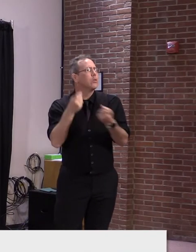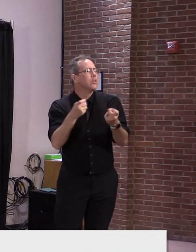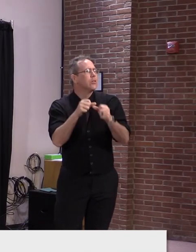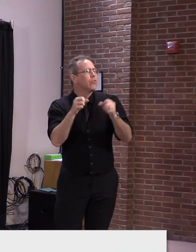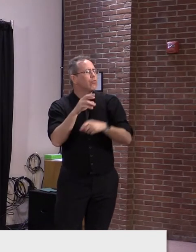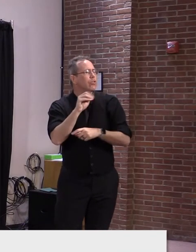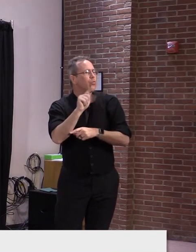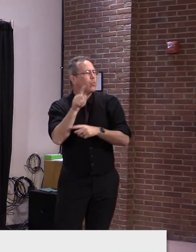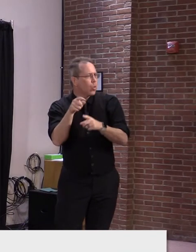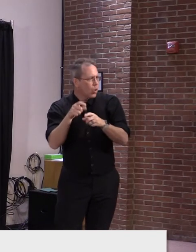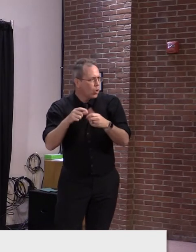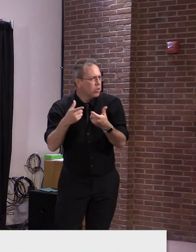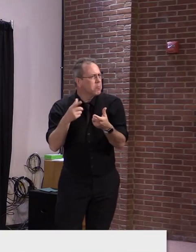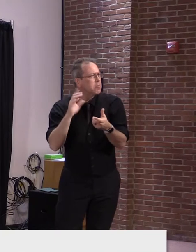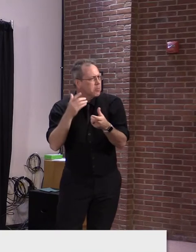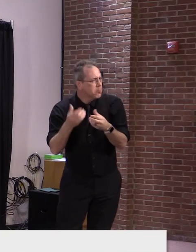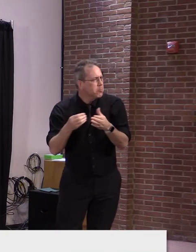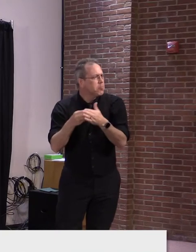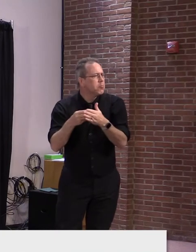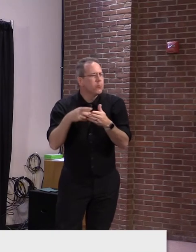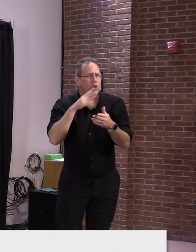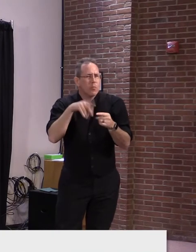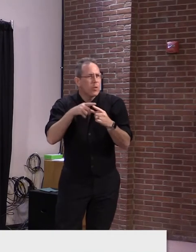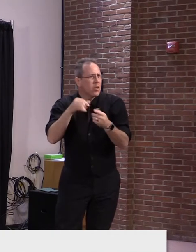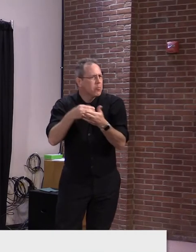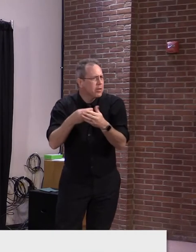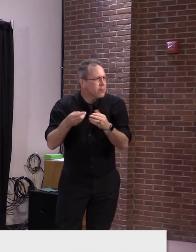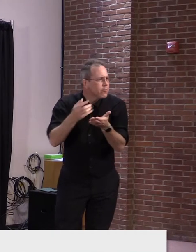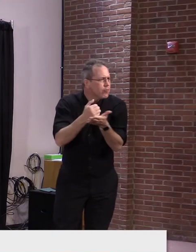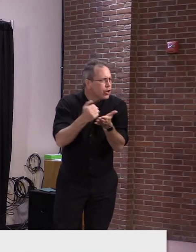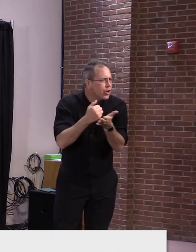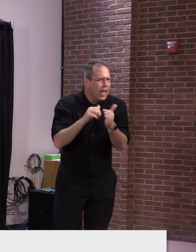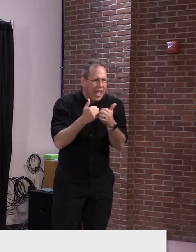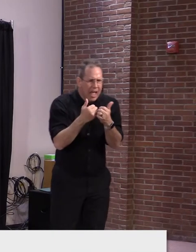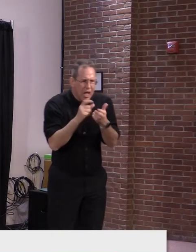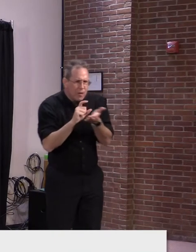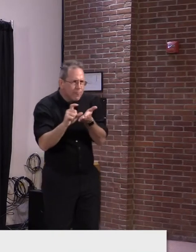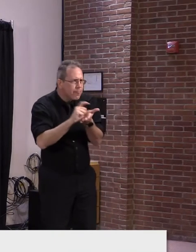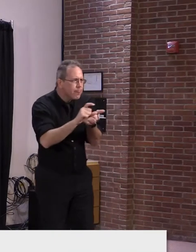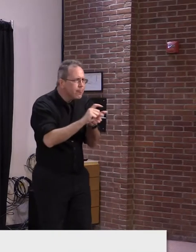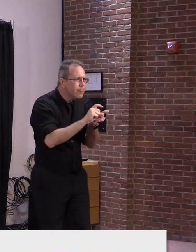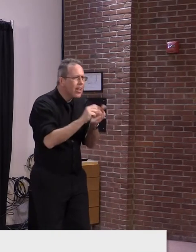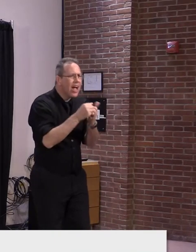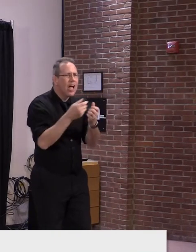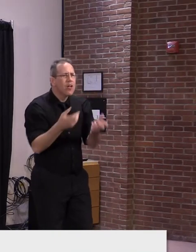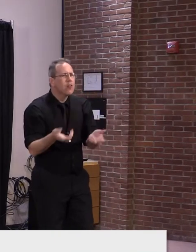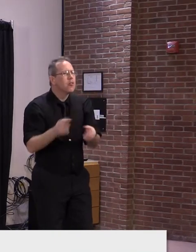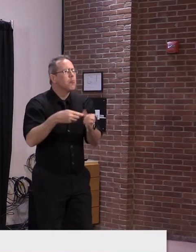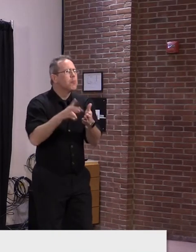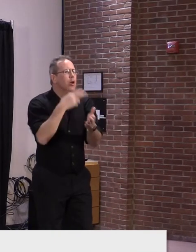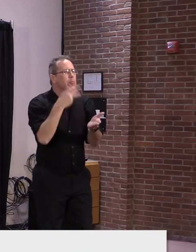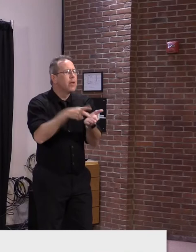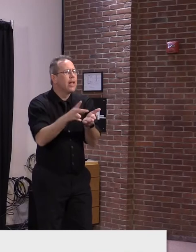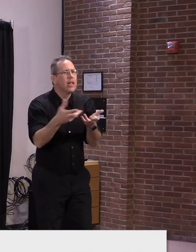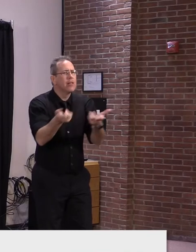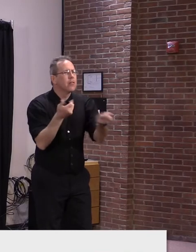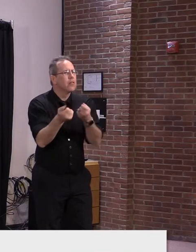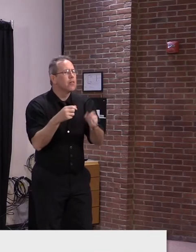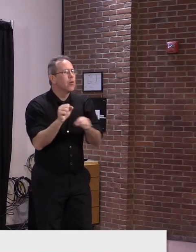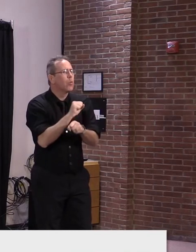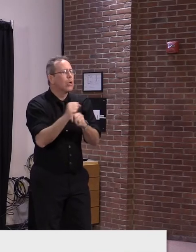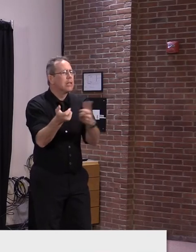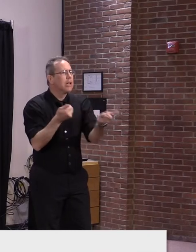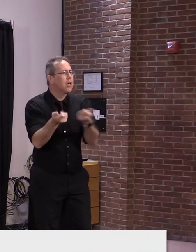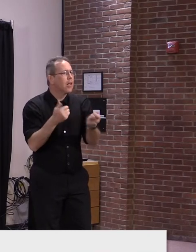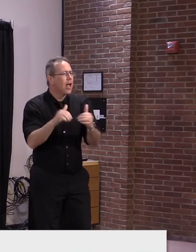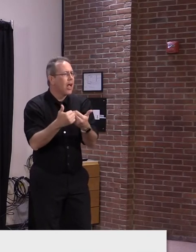You talked about strategic ways to increase the labor force and other things. Would it be strategic to